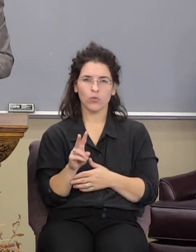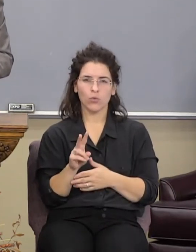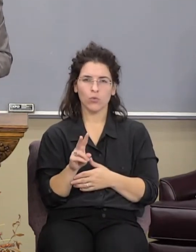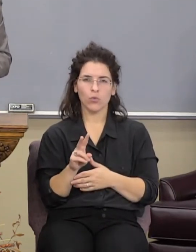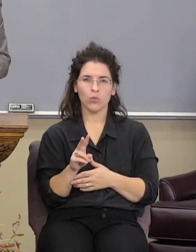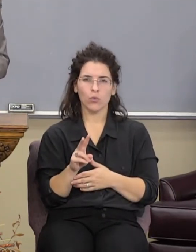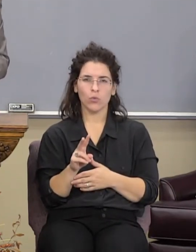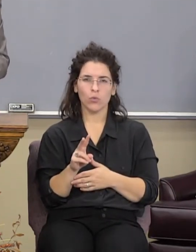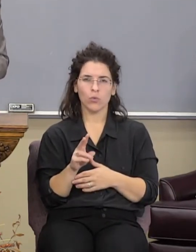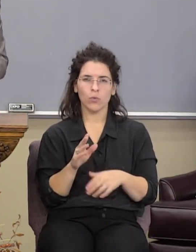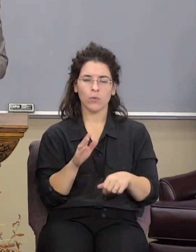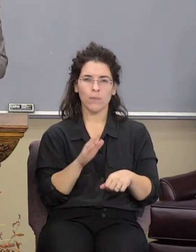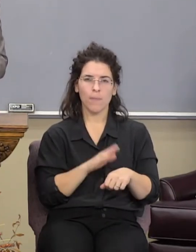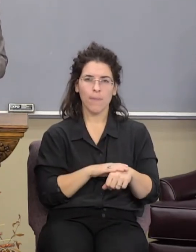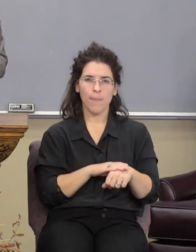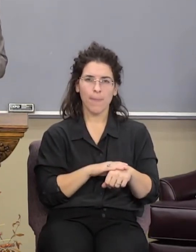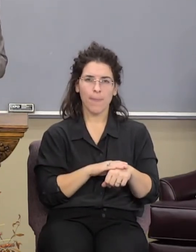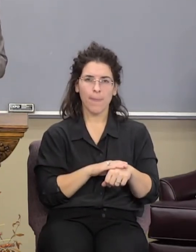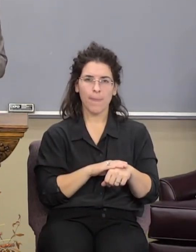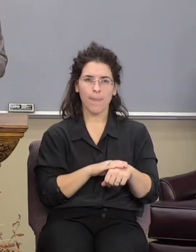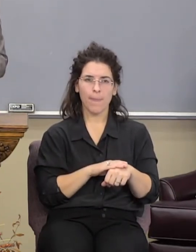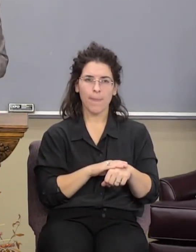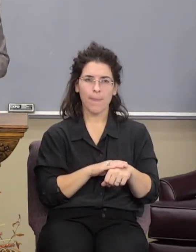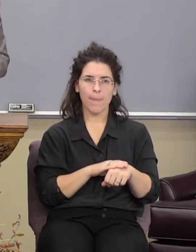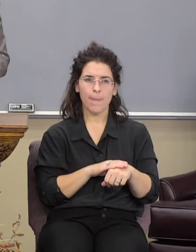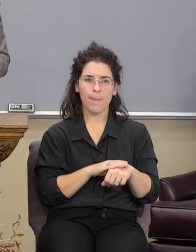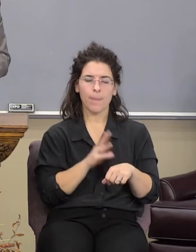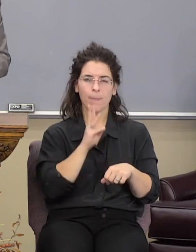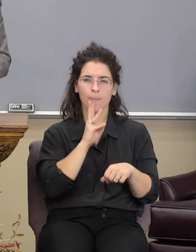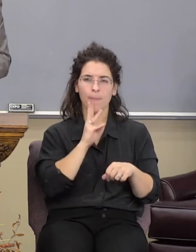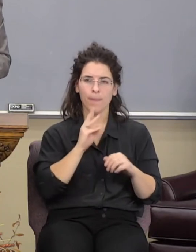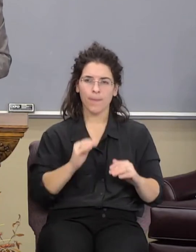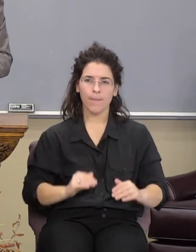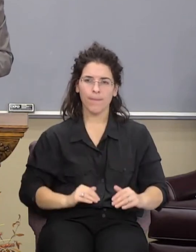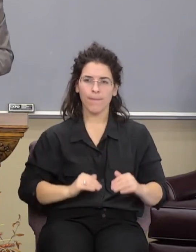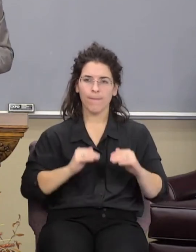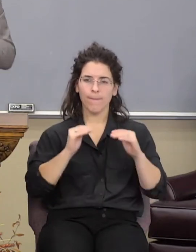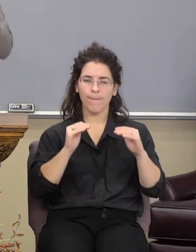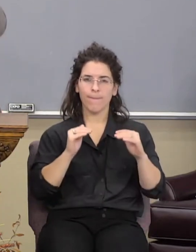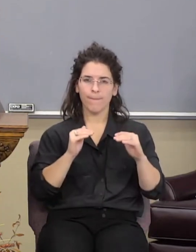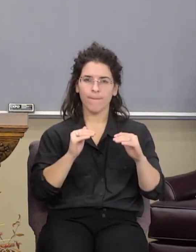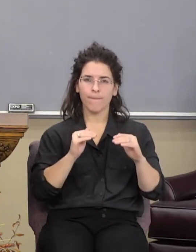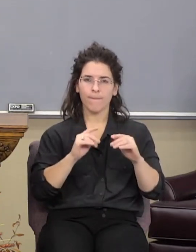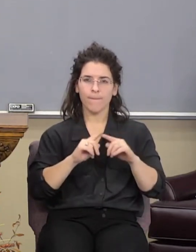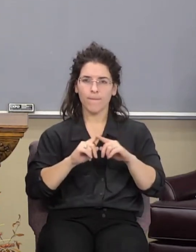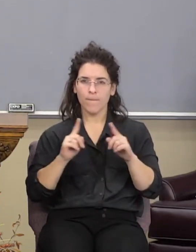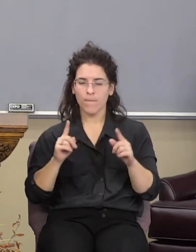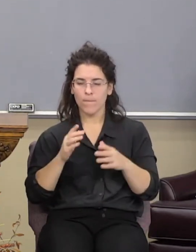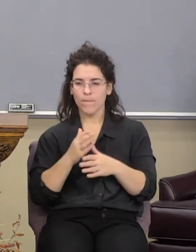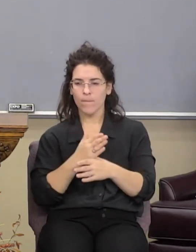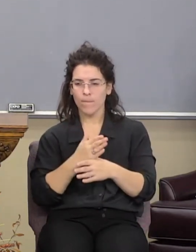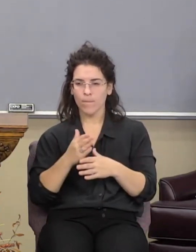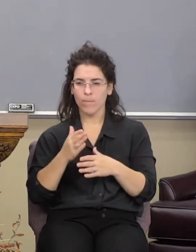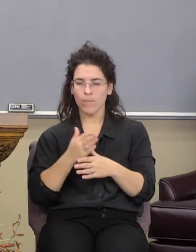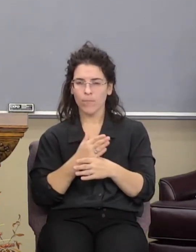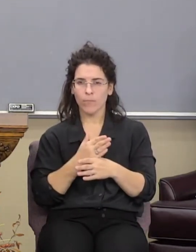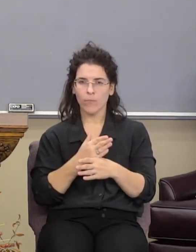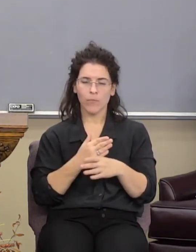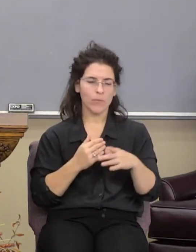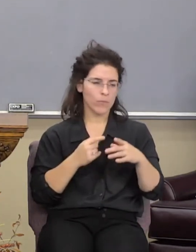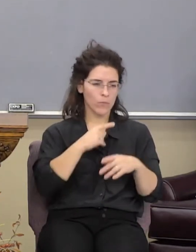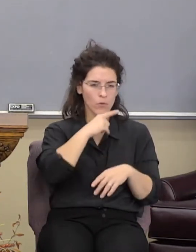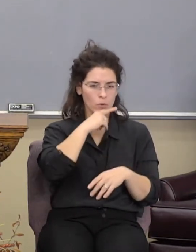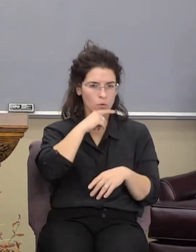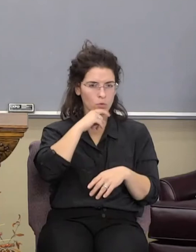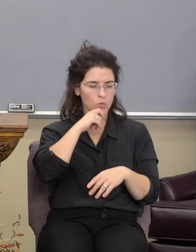is upon the floods and upon... Is there a difference between the dry